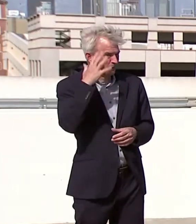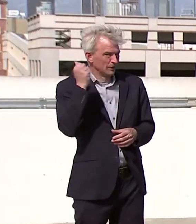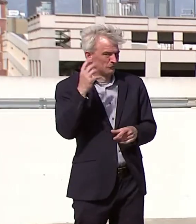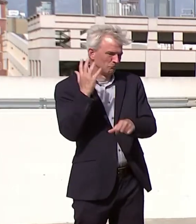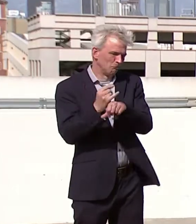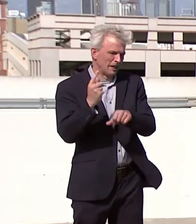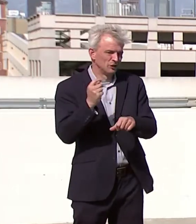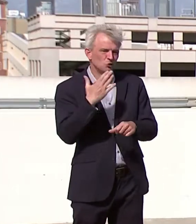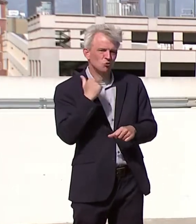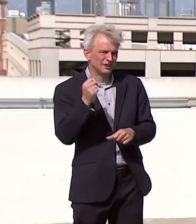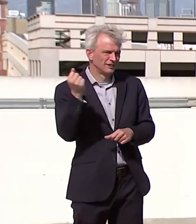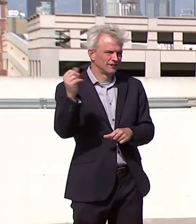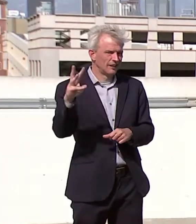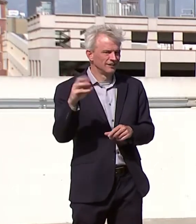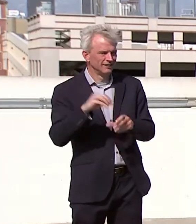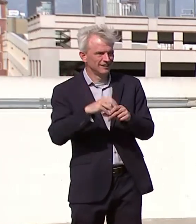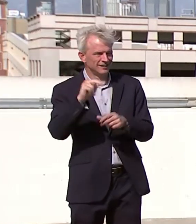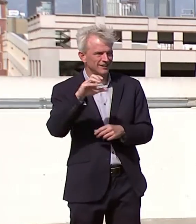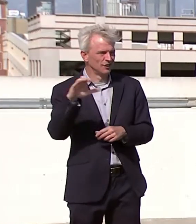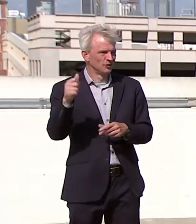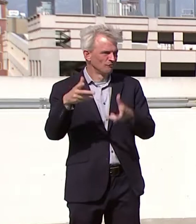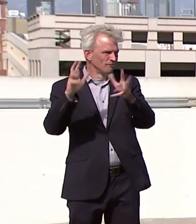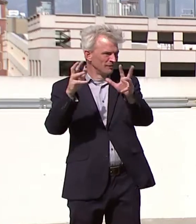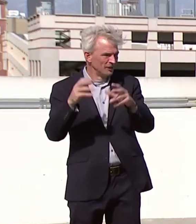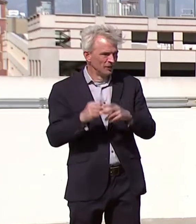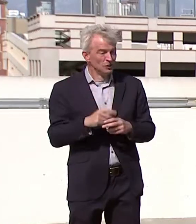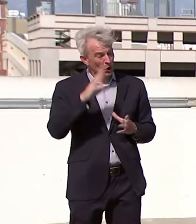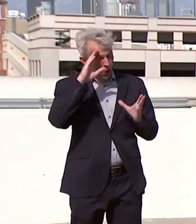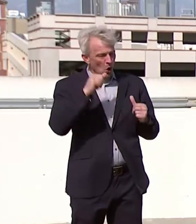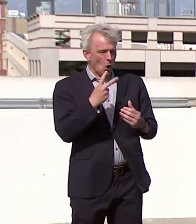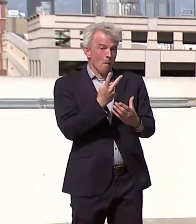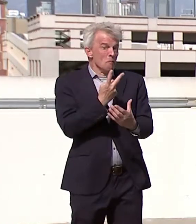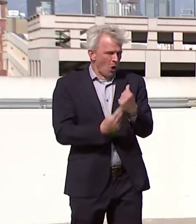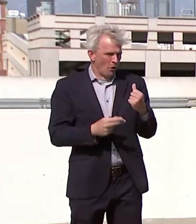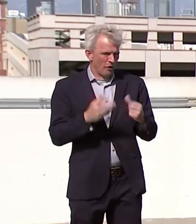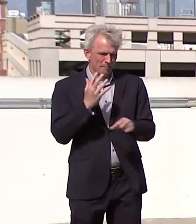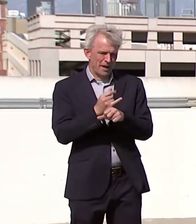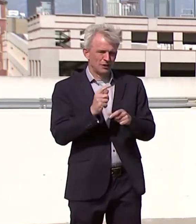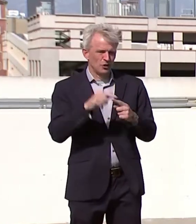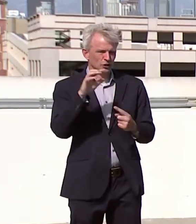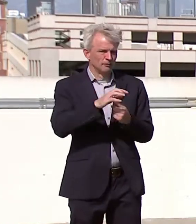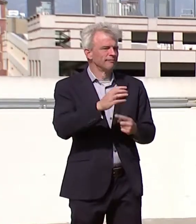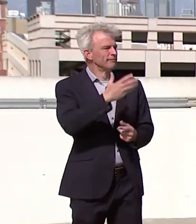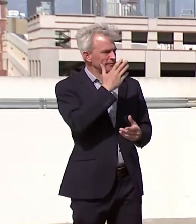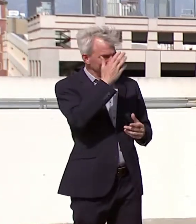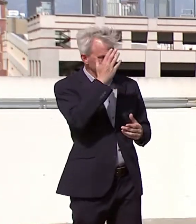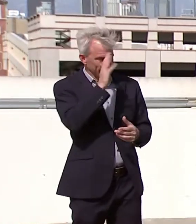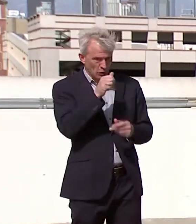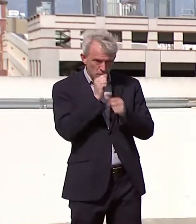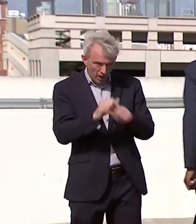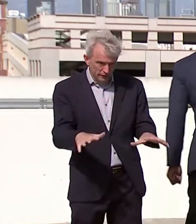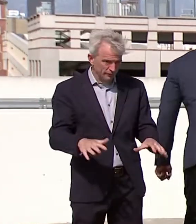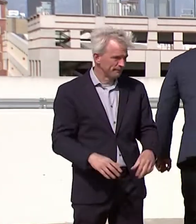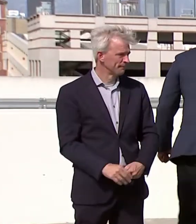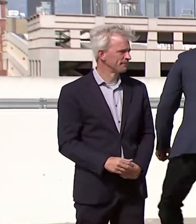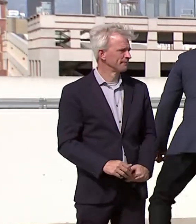So I hope both of them can make it to the championship. So God bless everybody. Thank you for having me.